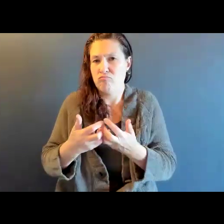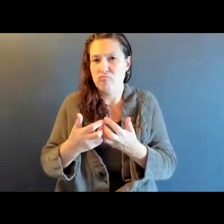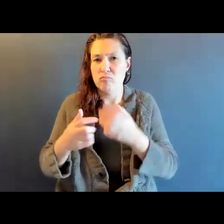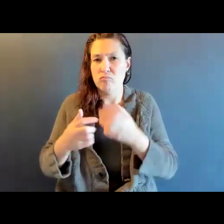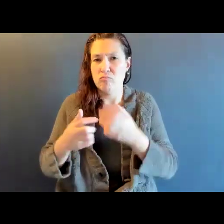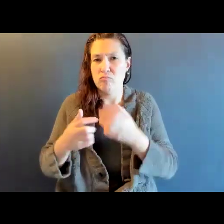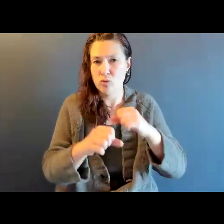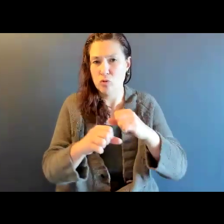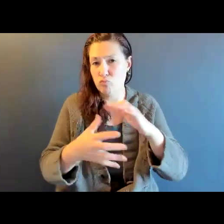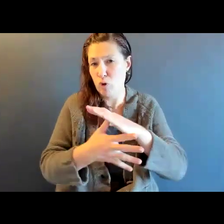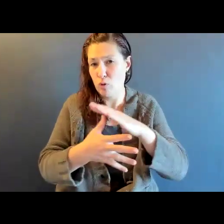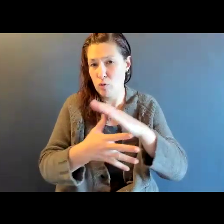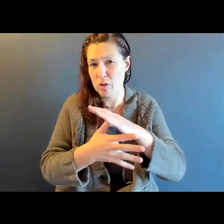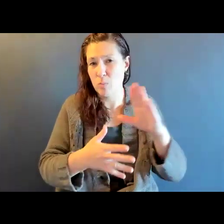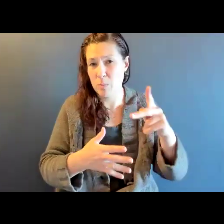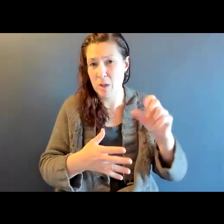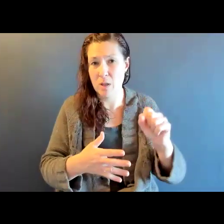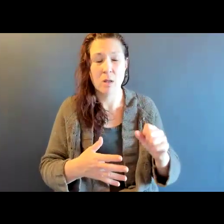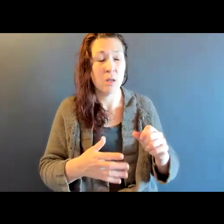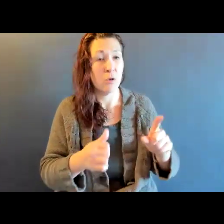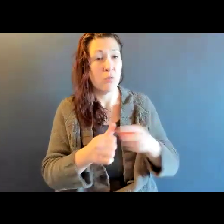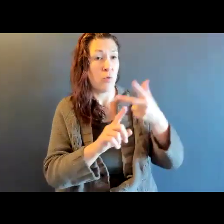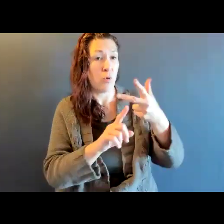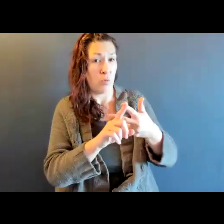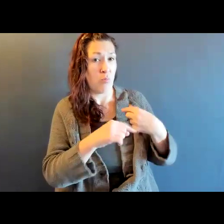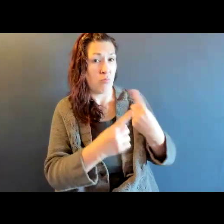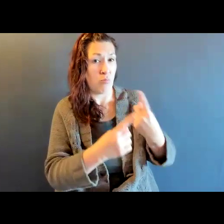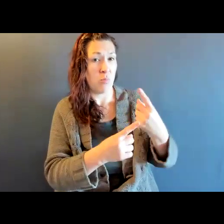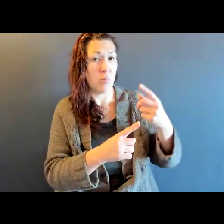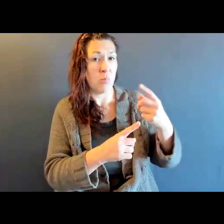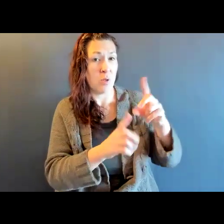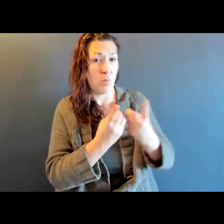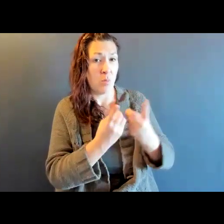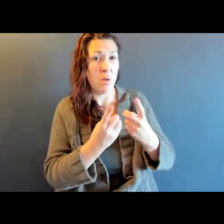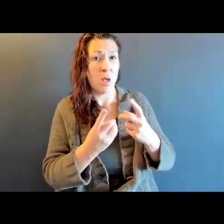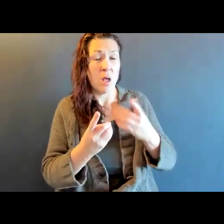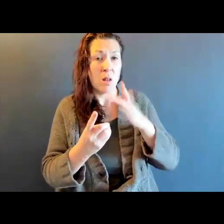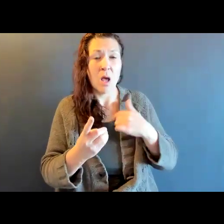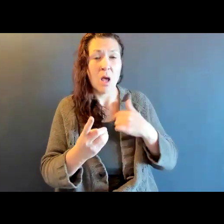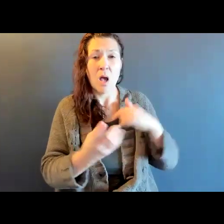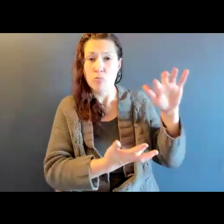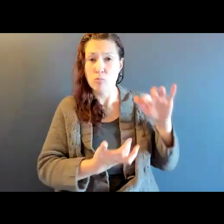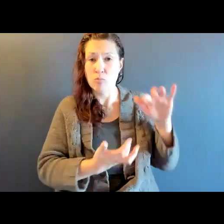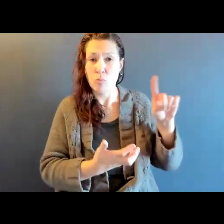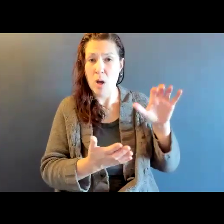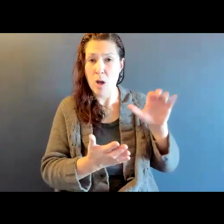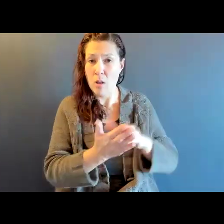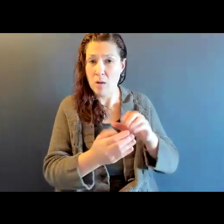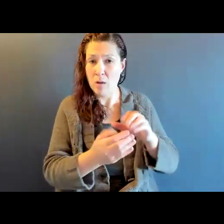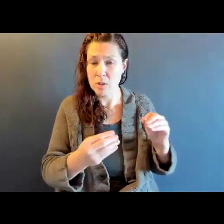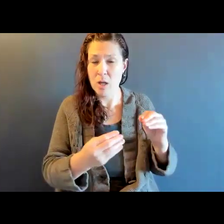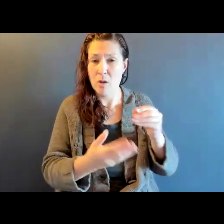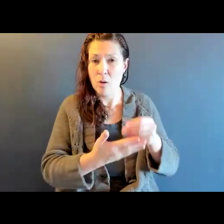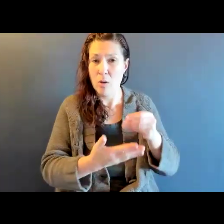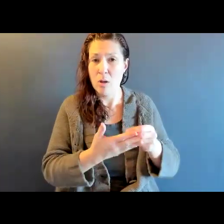Schools. During my first 3 months in this department, I'm also proud to share that I was able to secure $100,000 of funding to expand our mental